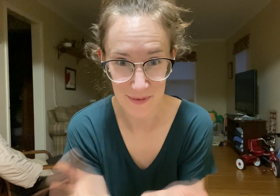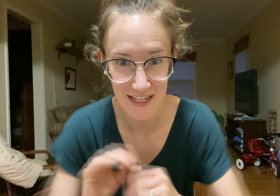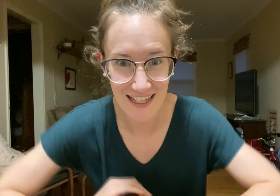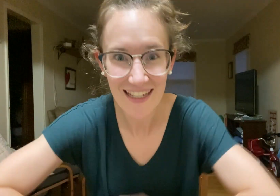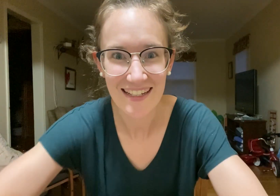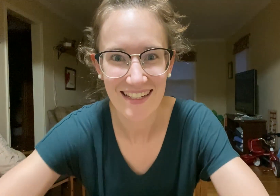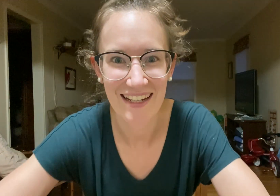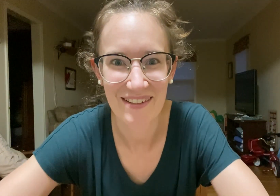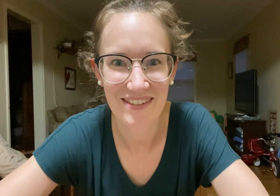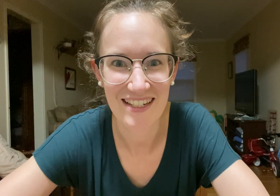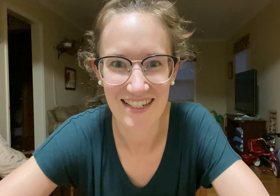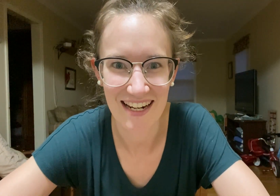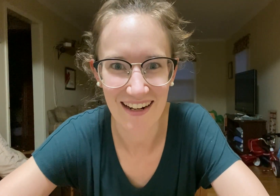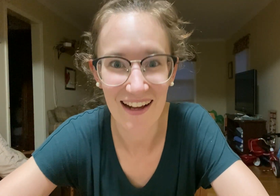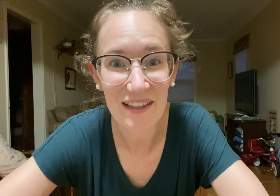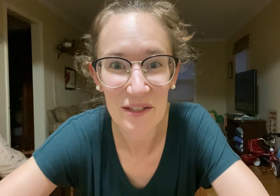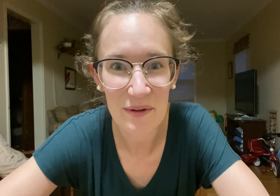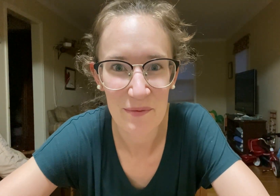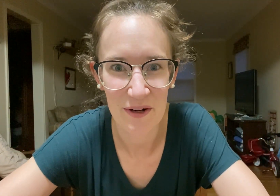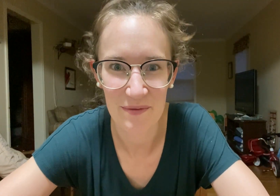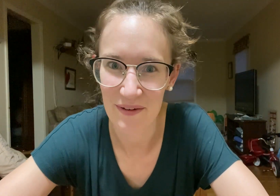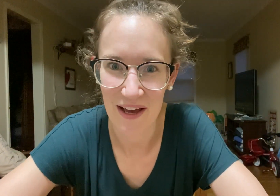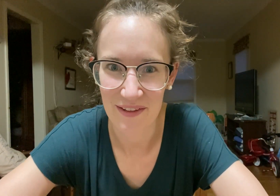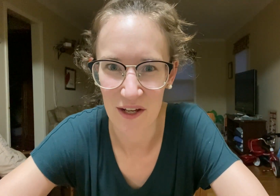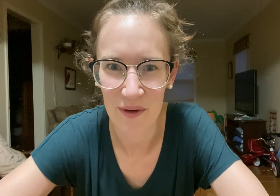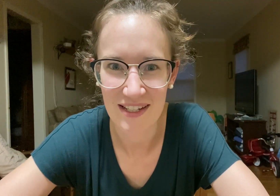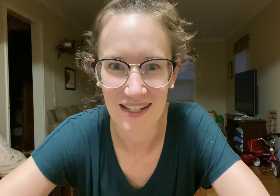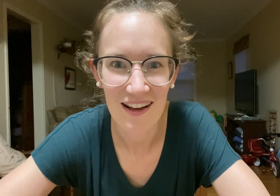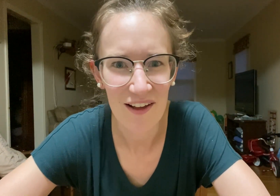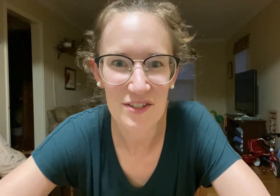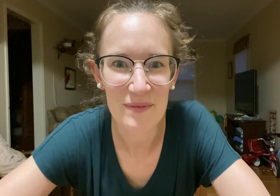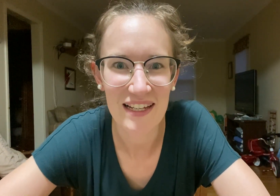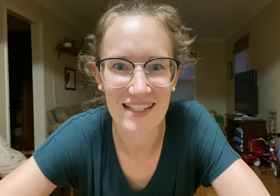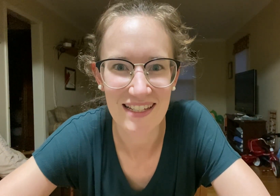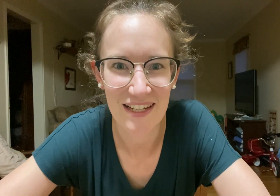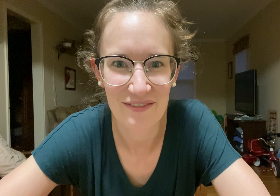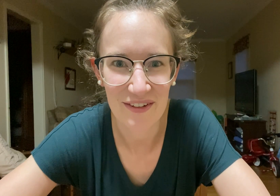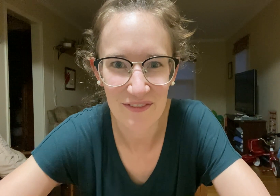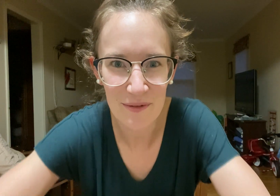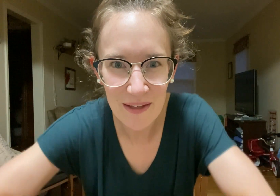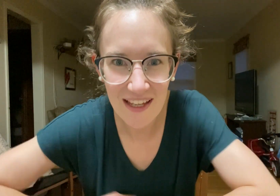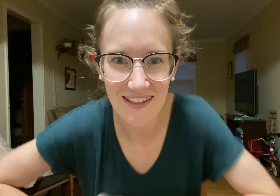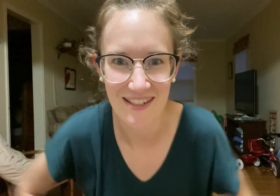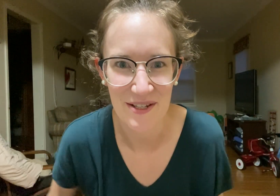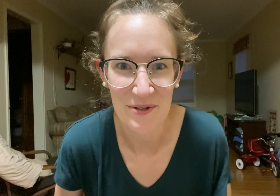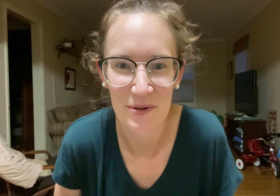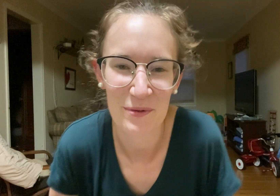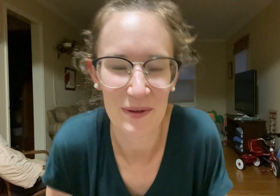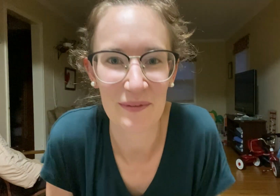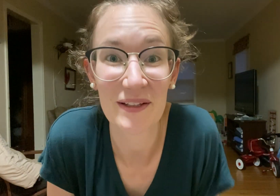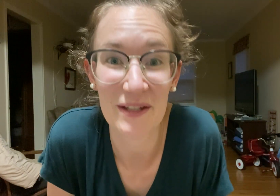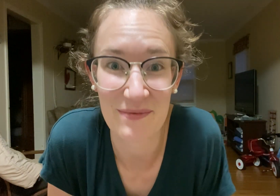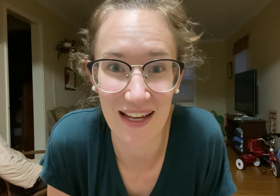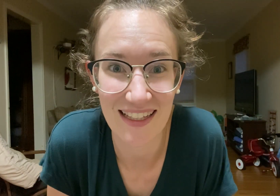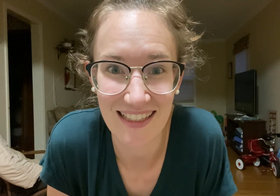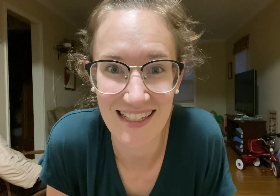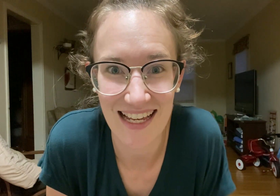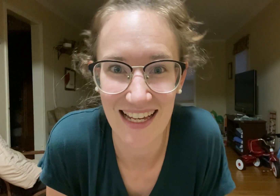speak to share a little bit more about how that all went. Also because it's kind of fun for me to be able to look back at this